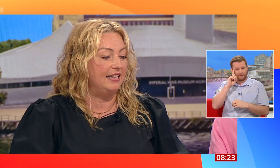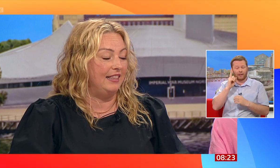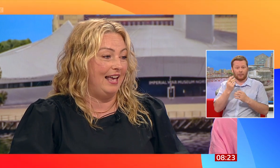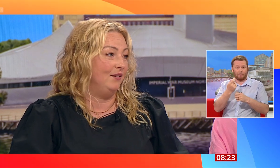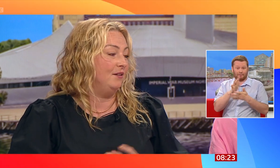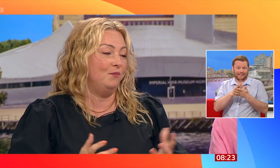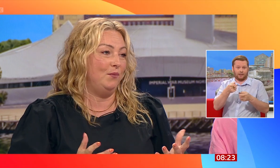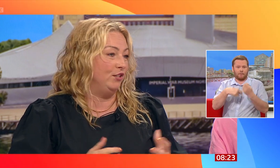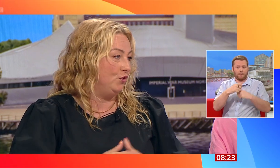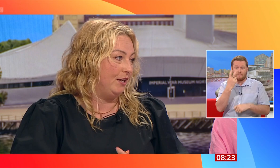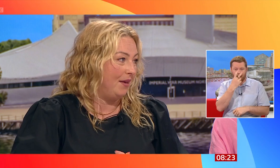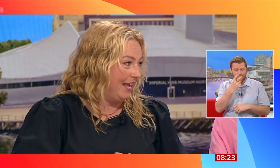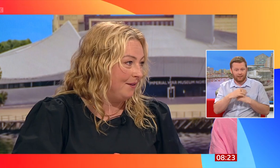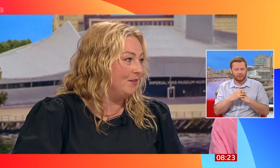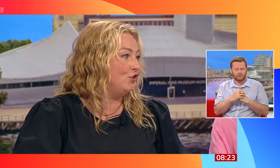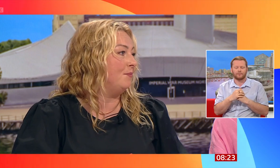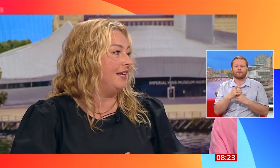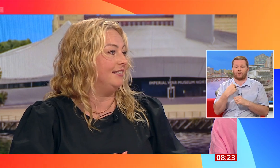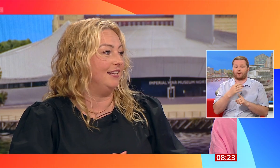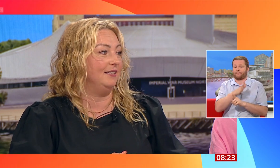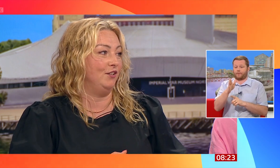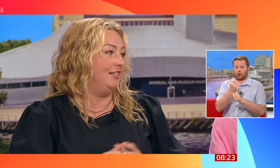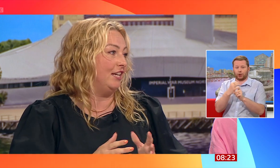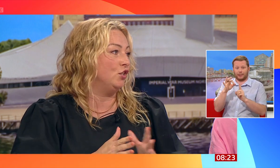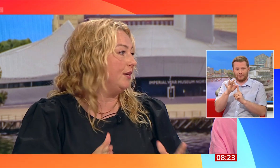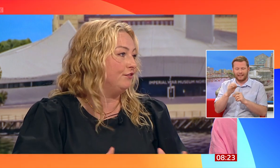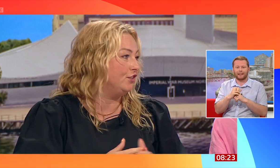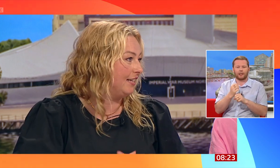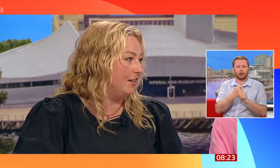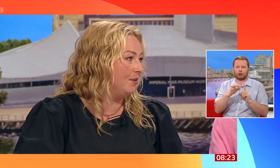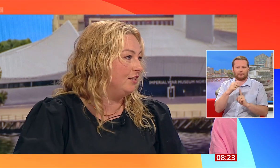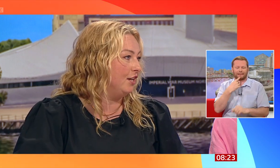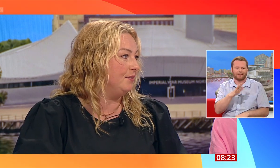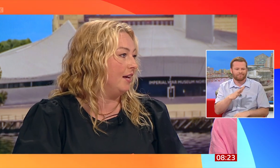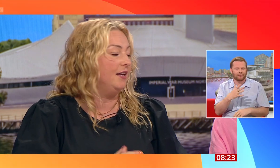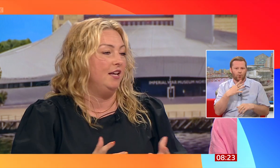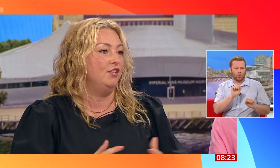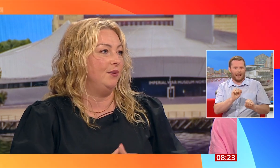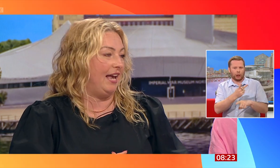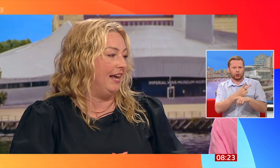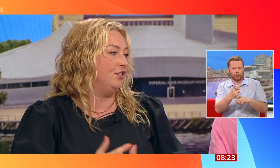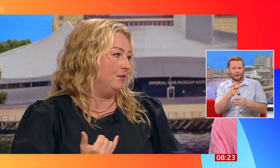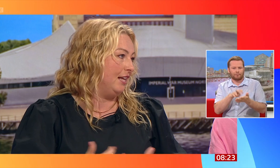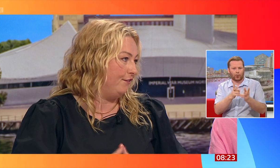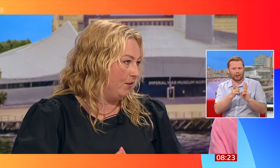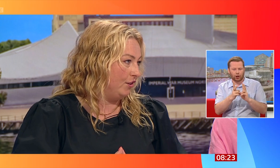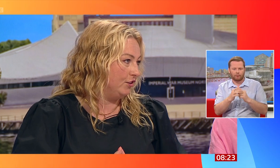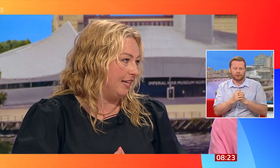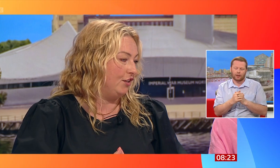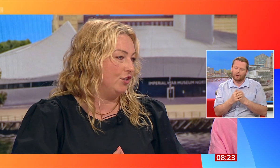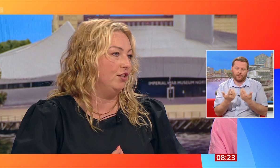And then we went to a GP. The GP said it's going to take 2 weeks for us to get you an interpreter. So again, I had to do a